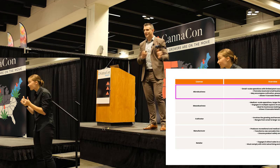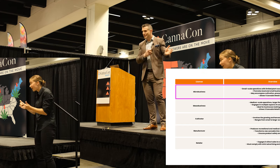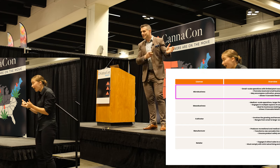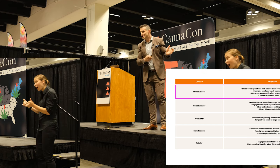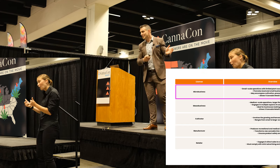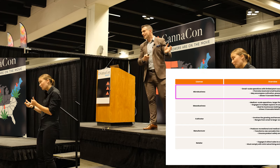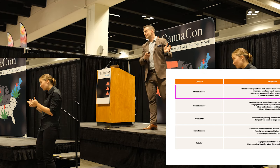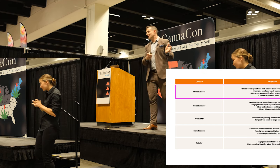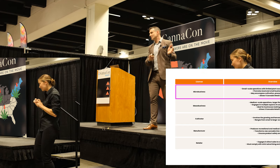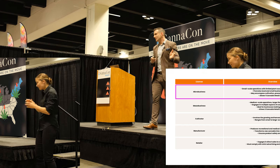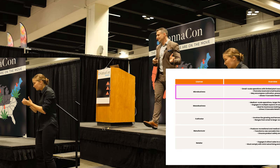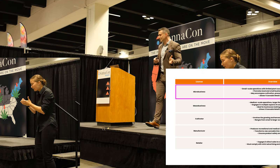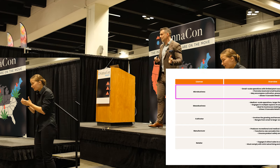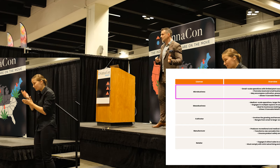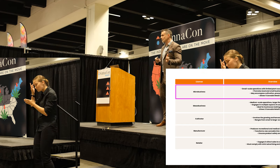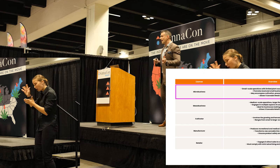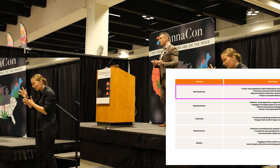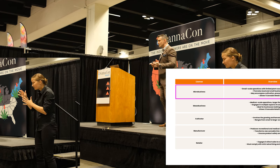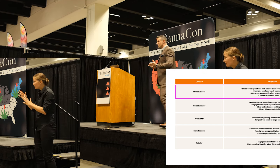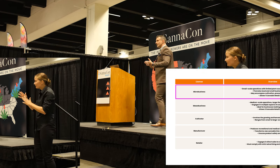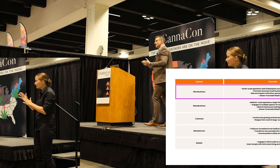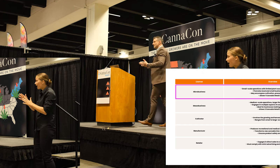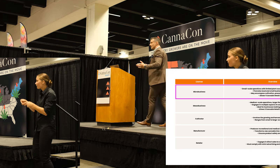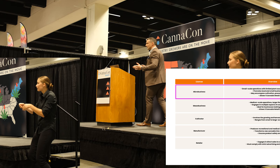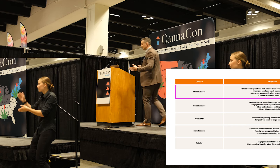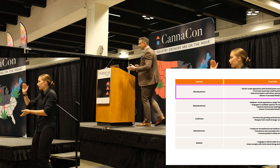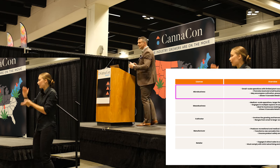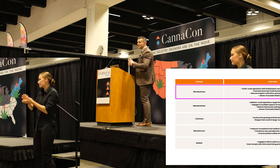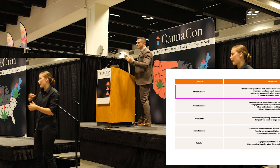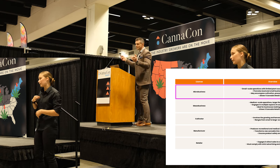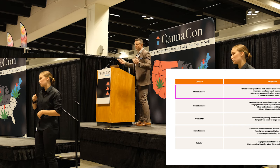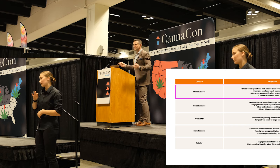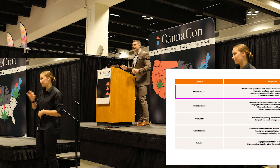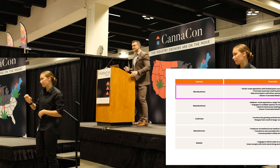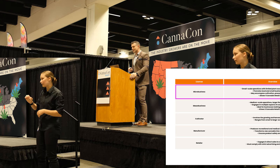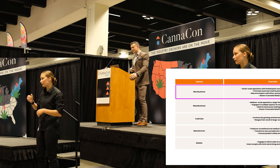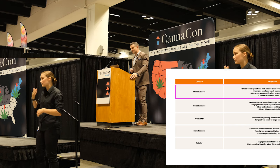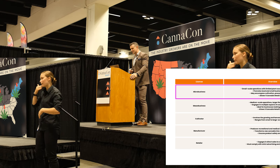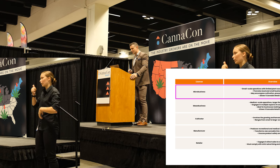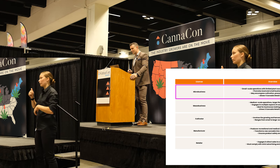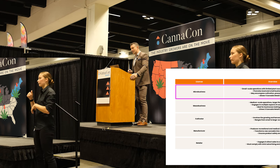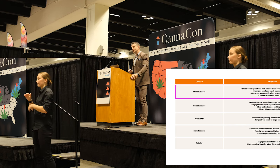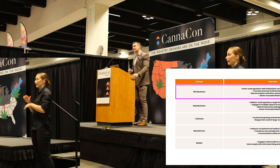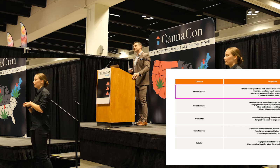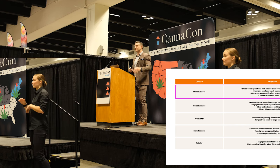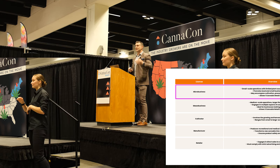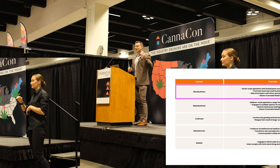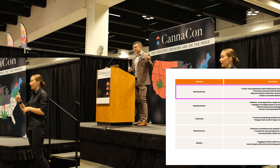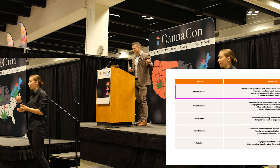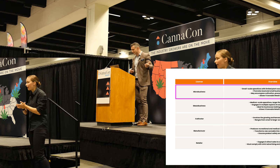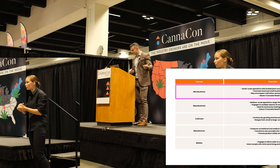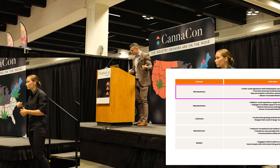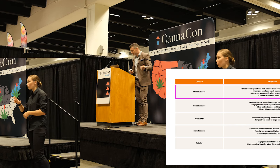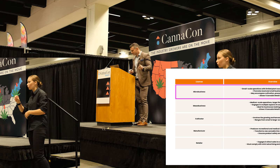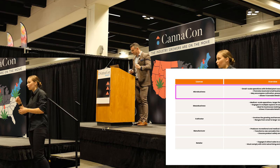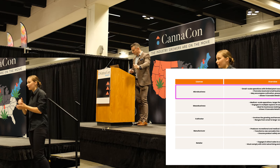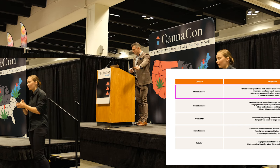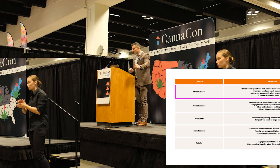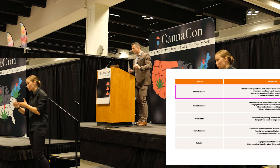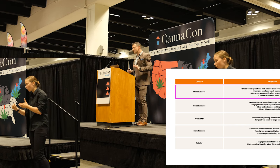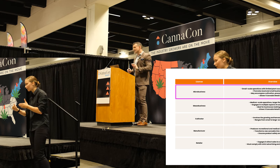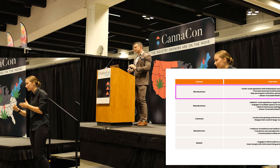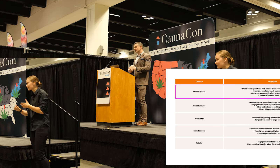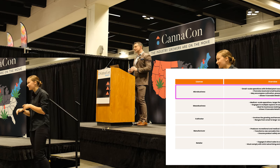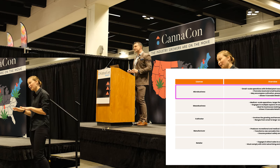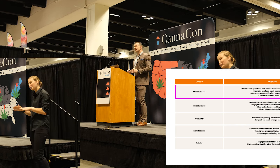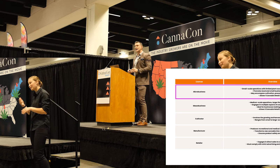a $500 application fee is going to be much more palatable than something like $10,000 or $30,000 if we're comparing that to something like a cultivator.